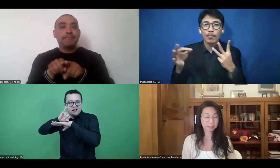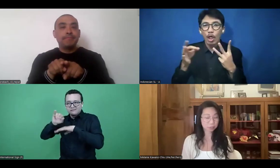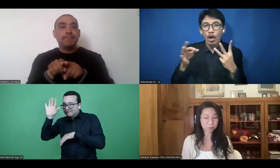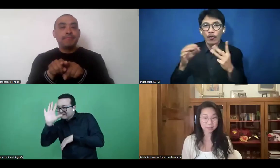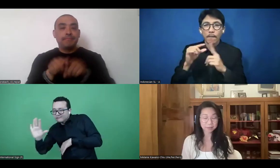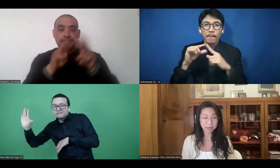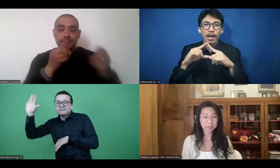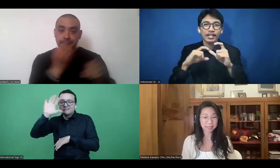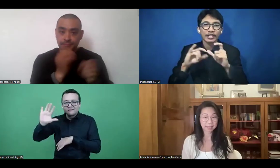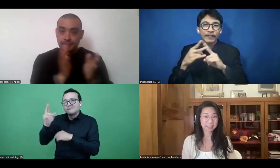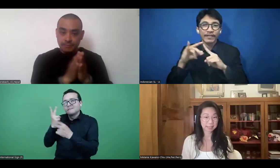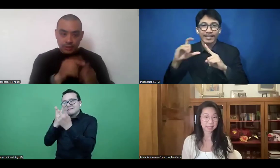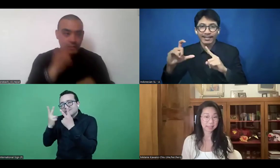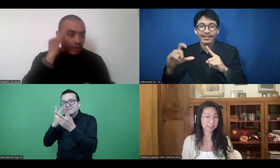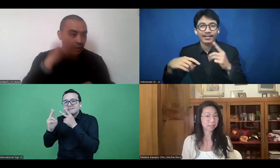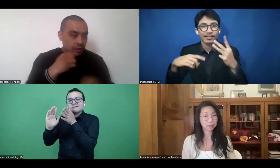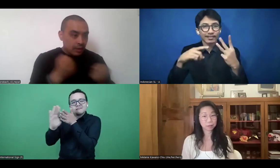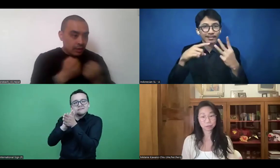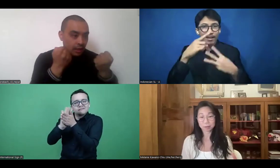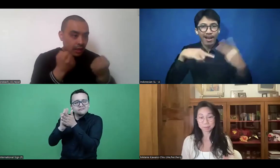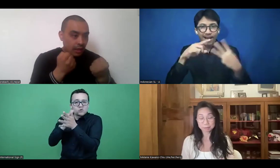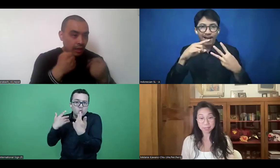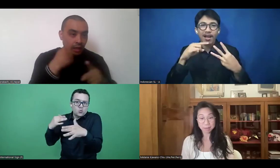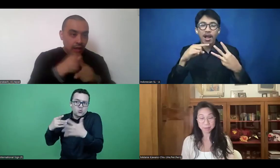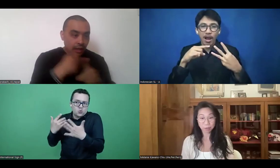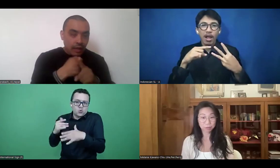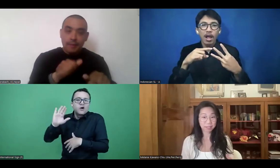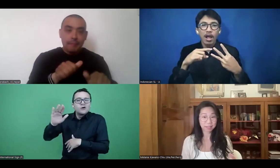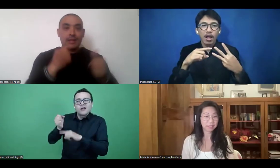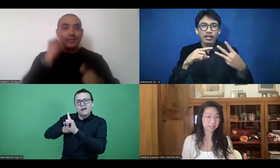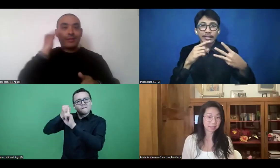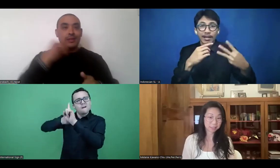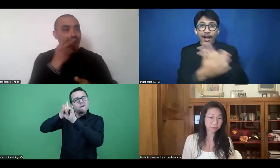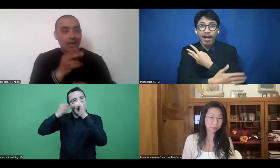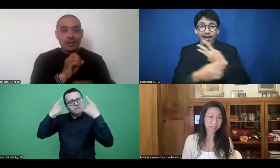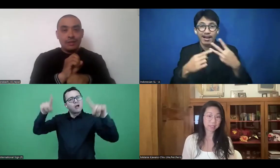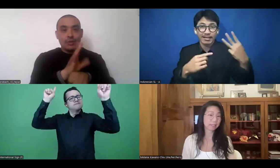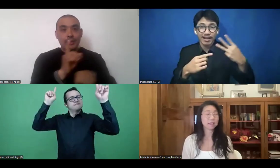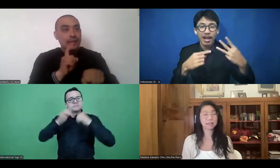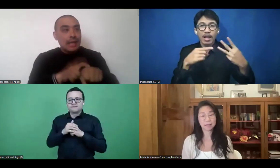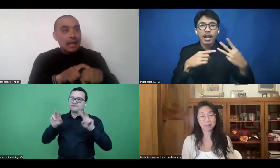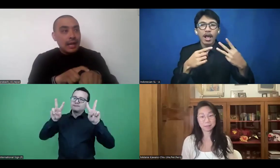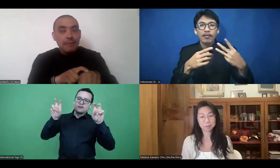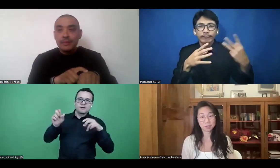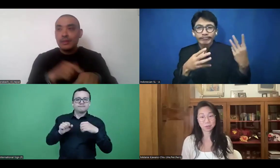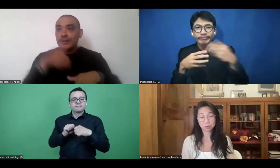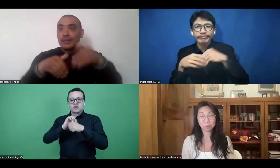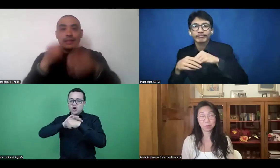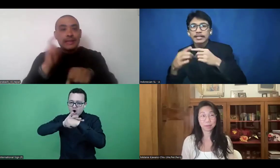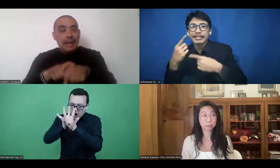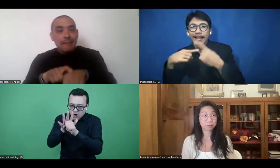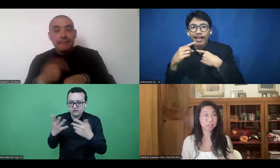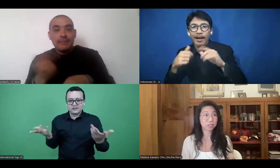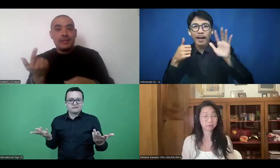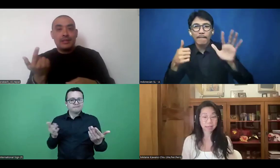these 6 stories of advocacy success, from times of COVID to voting, to